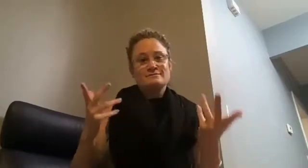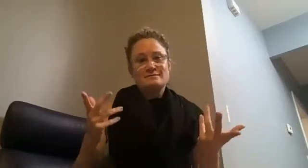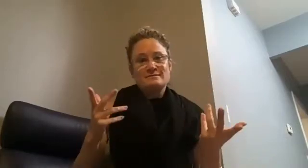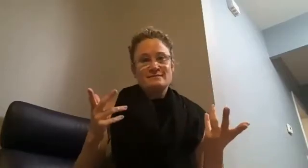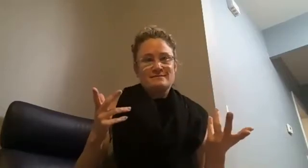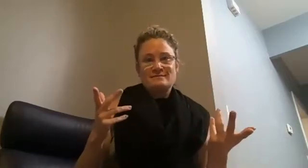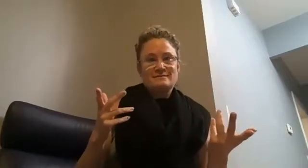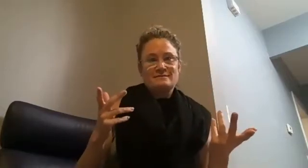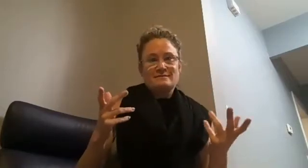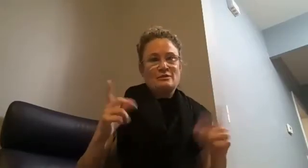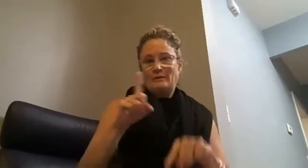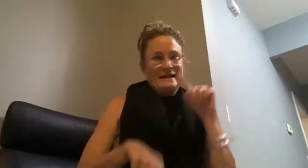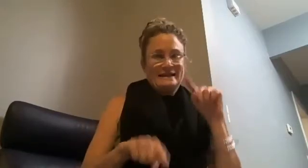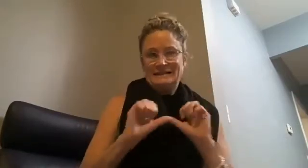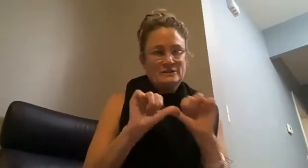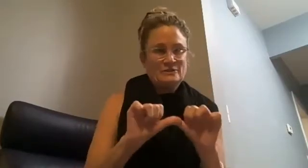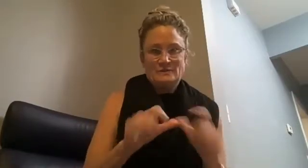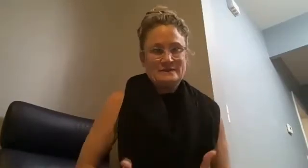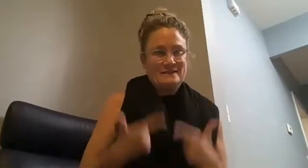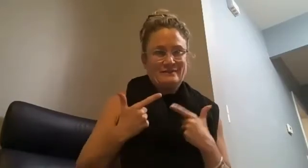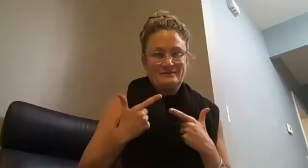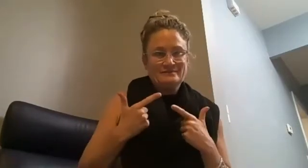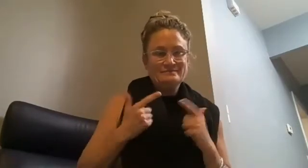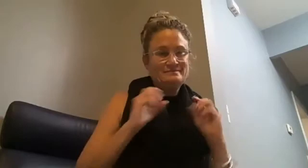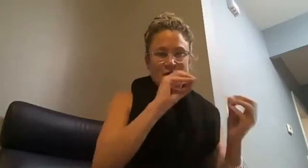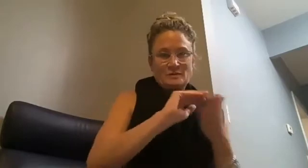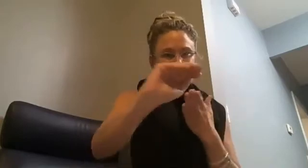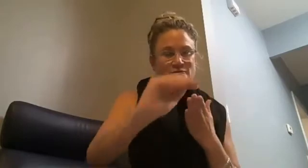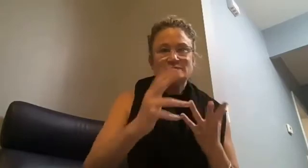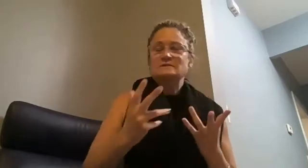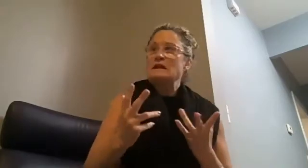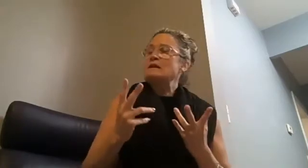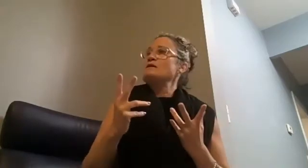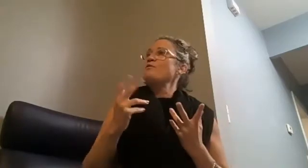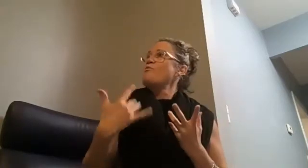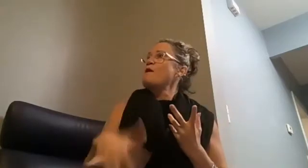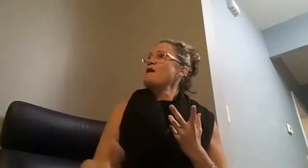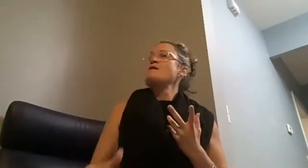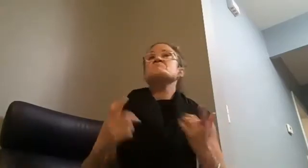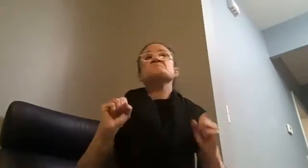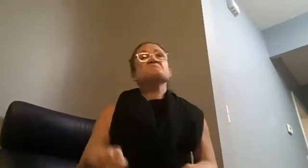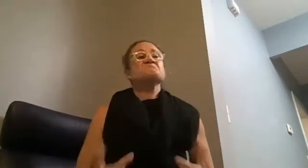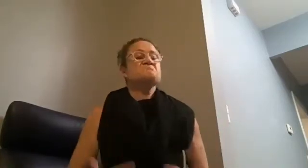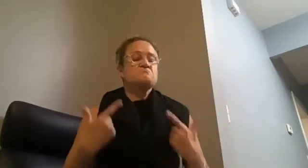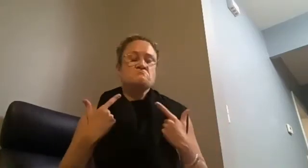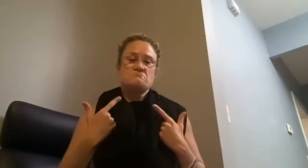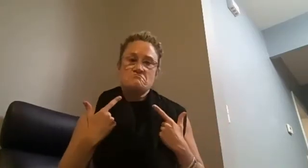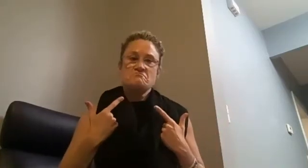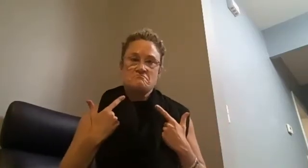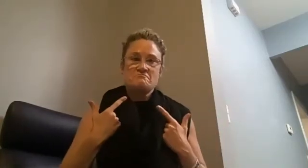to live the way that you were living. And for me, that was the first glimpse into this idea that I could live a life where I could crawl up beneath the weight of